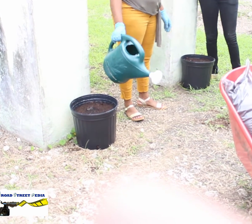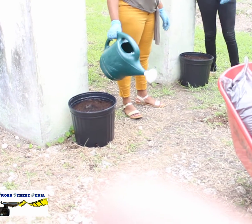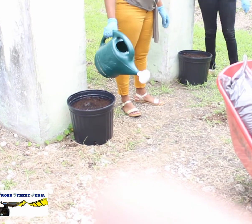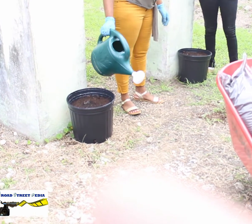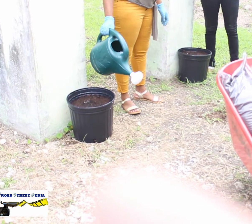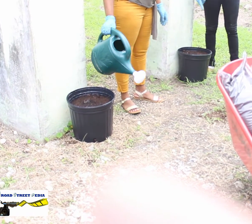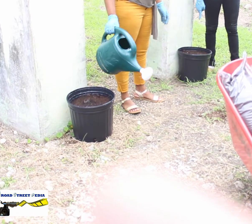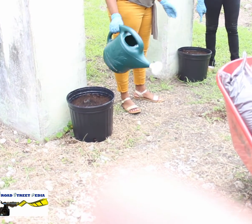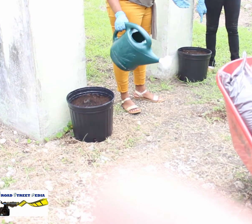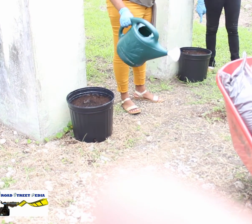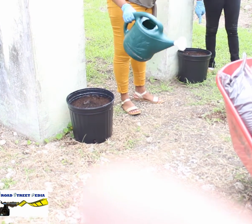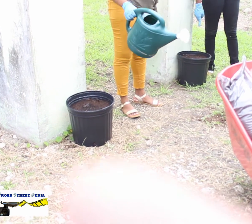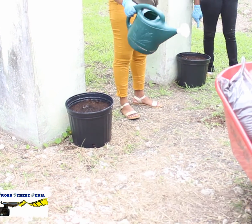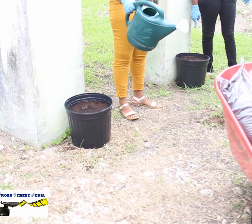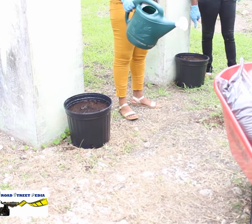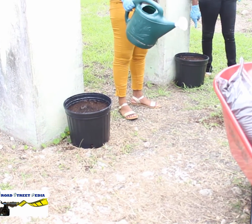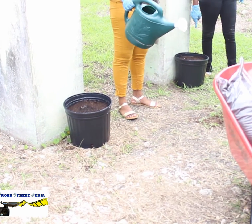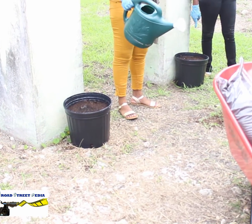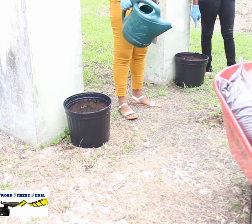So, okay.